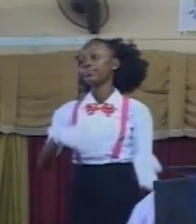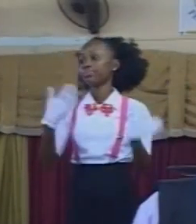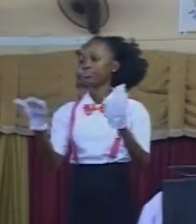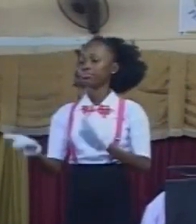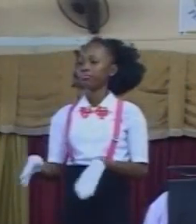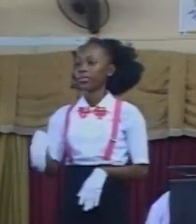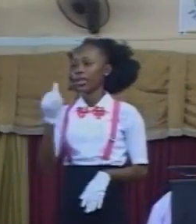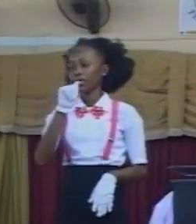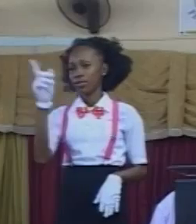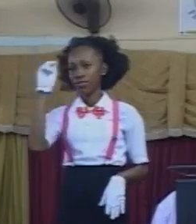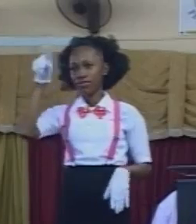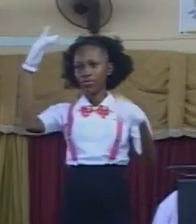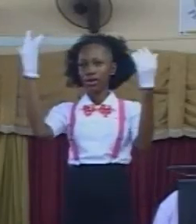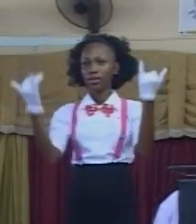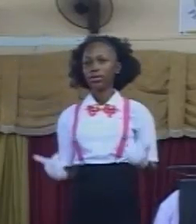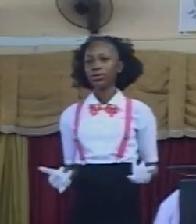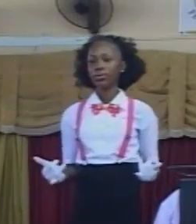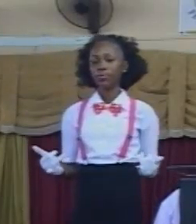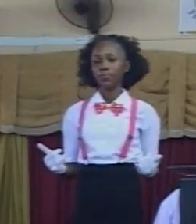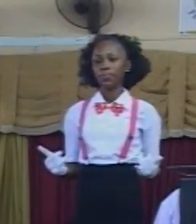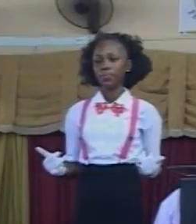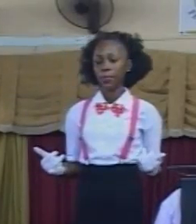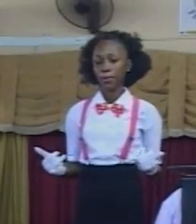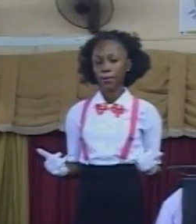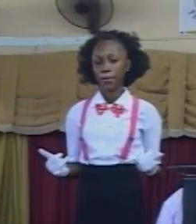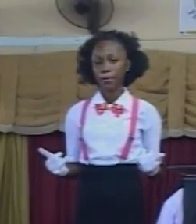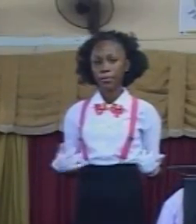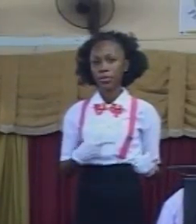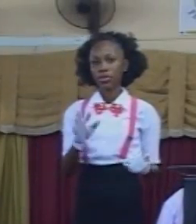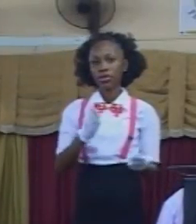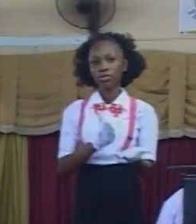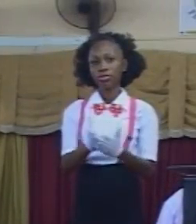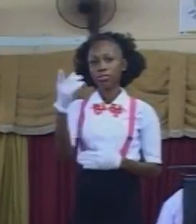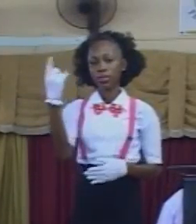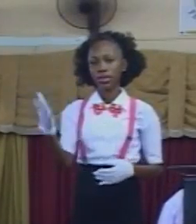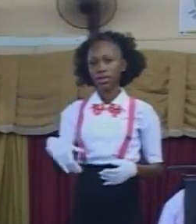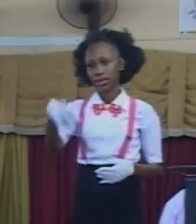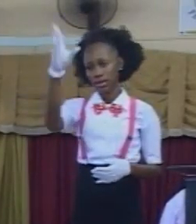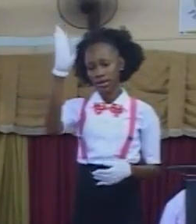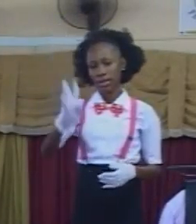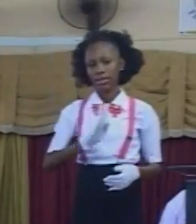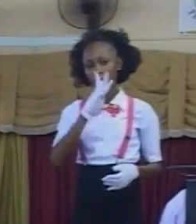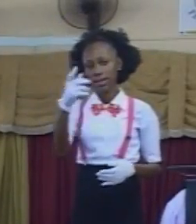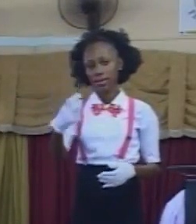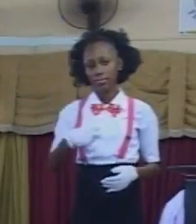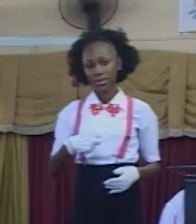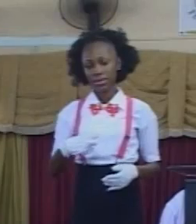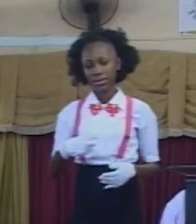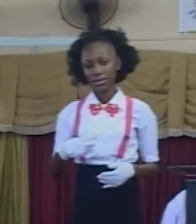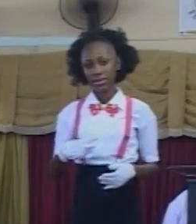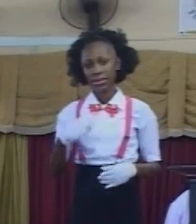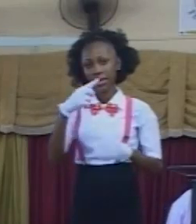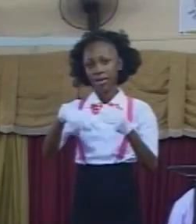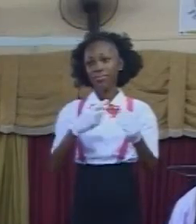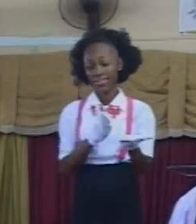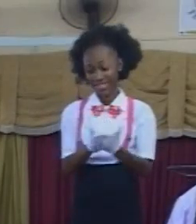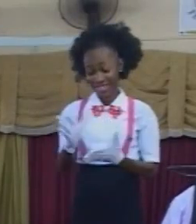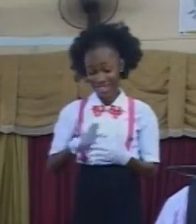Secrets are for now, and not in telephone for now. Because there's some things God tell me too. Both some of you.